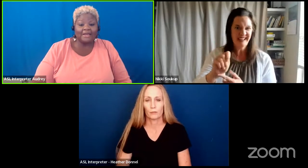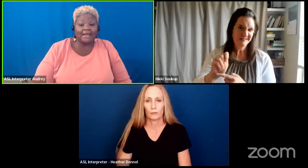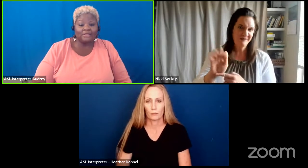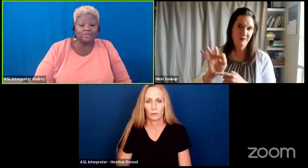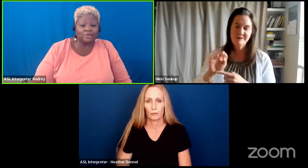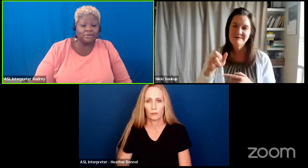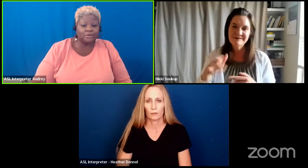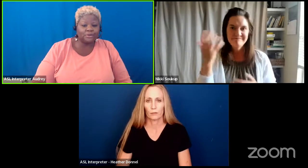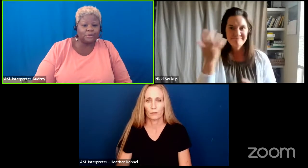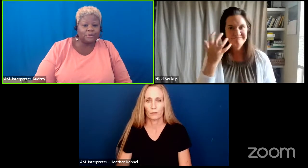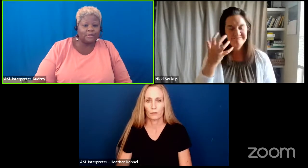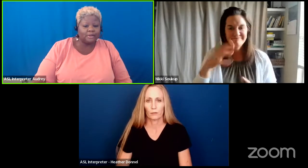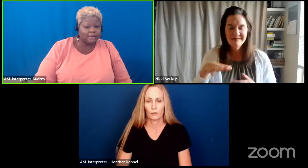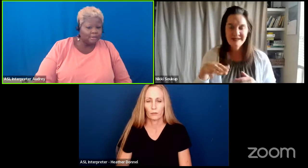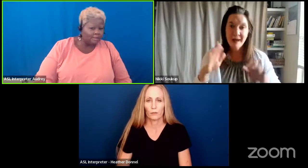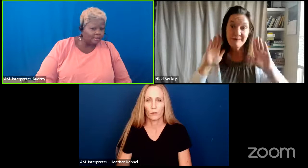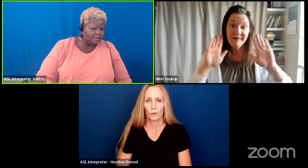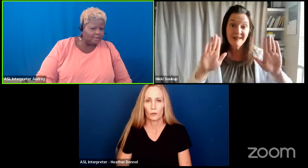SB 92.